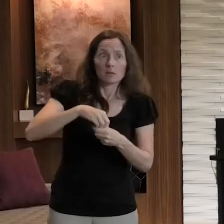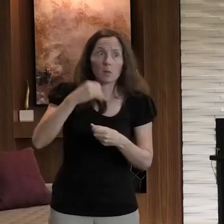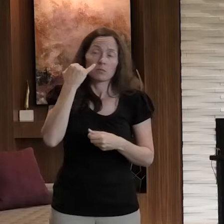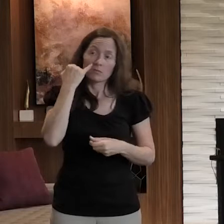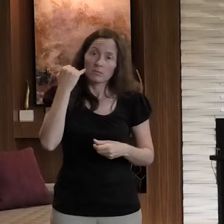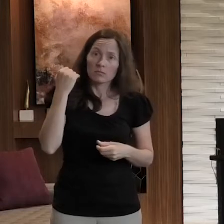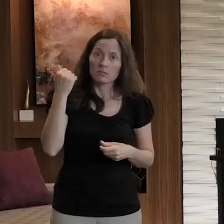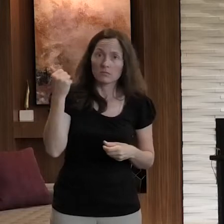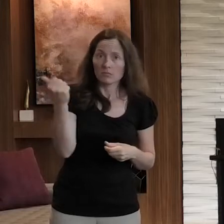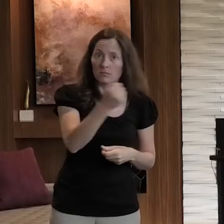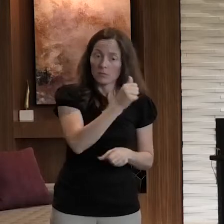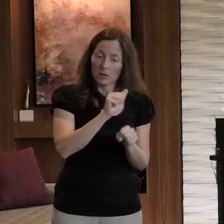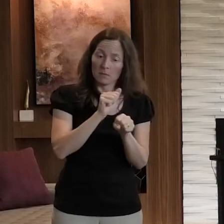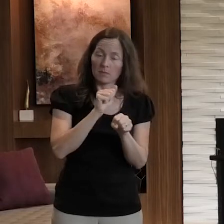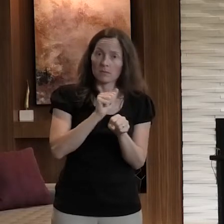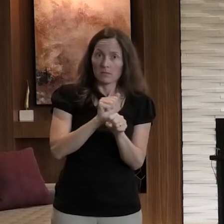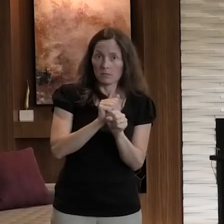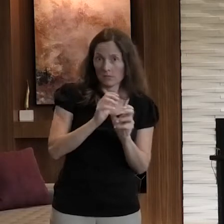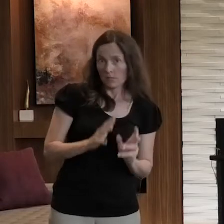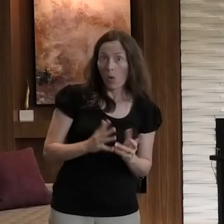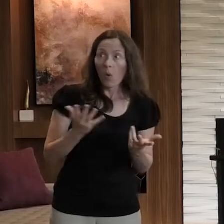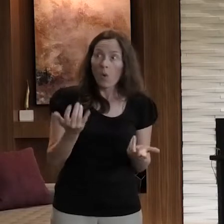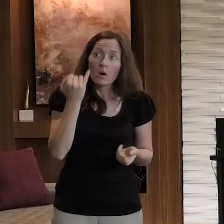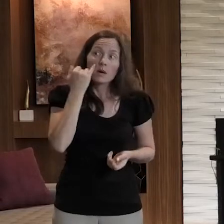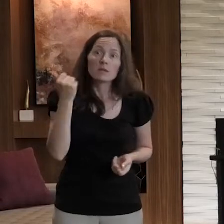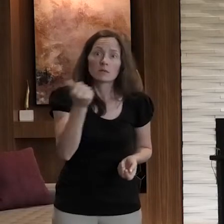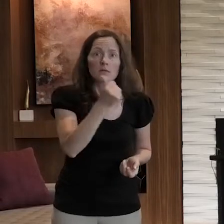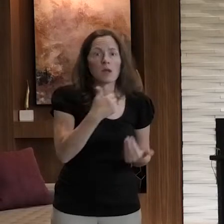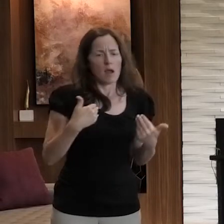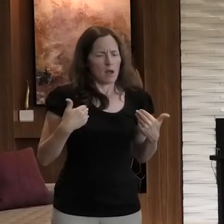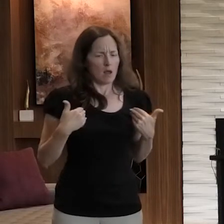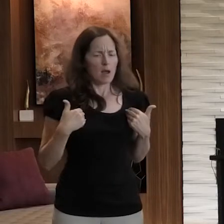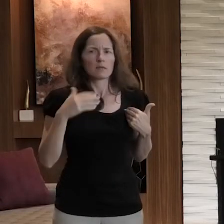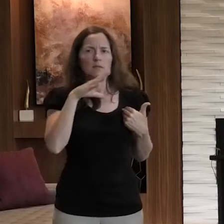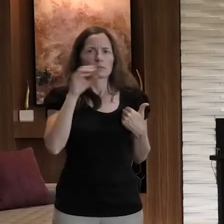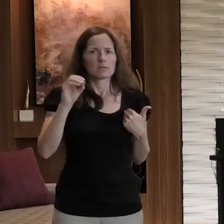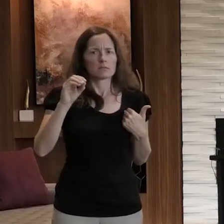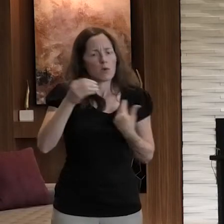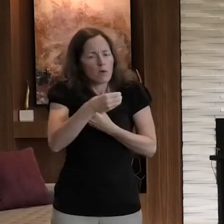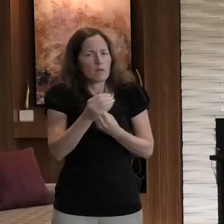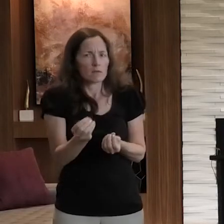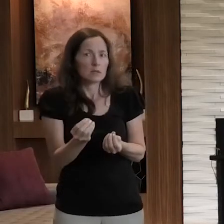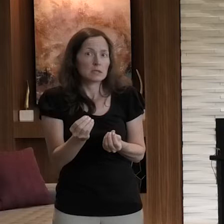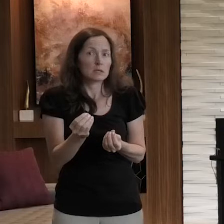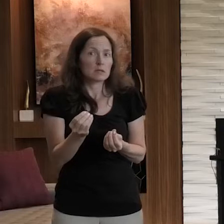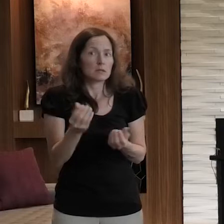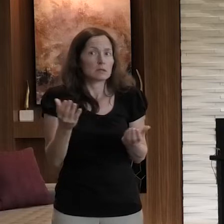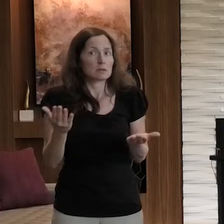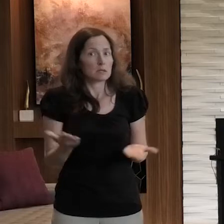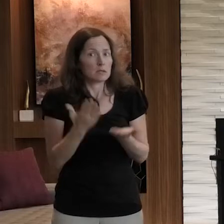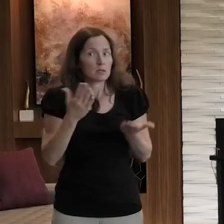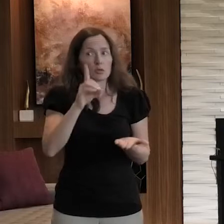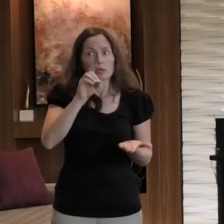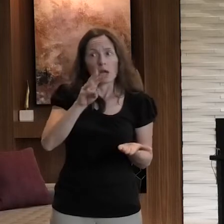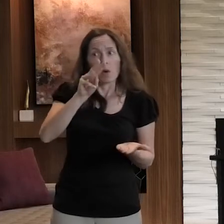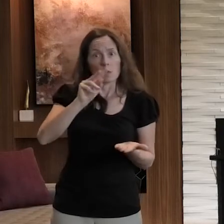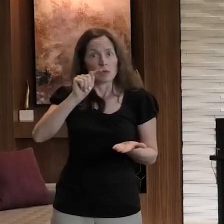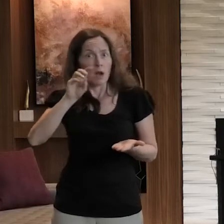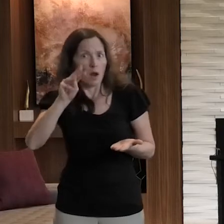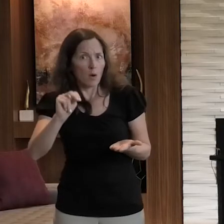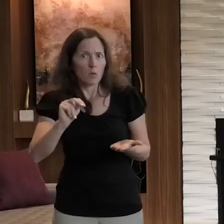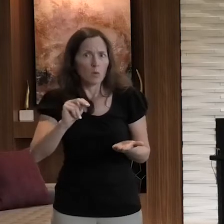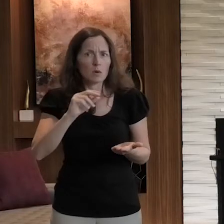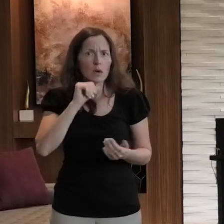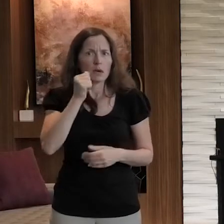in downtown, or you are an employer who has an office in or near downtown, don't be shy. Pick up that